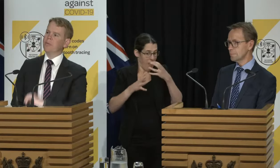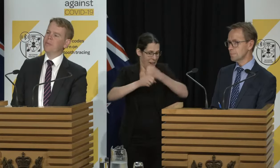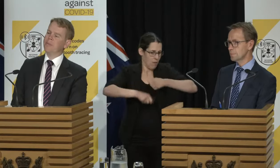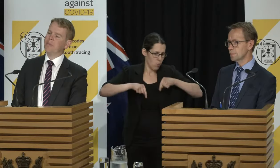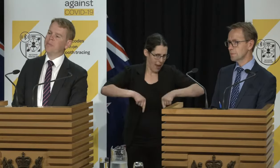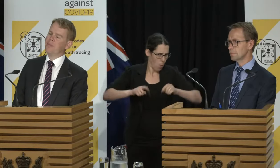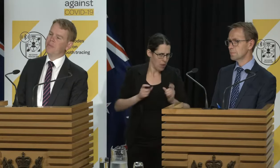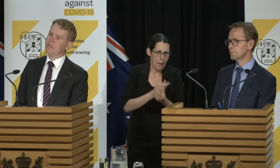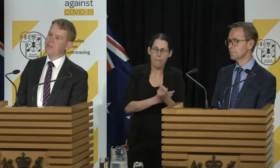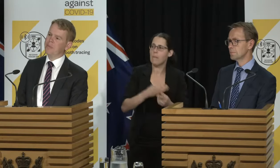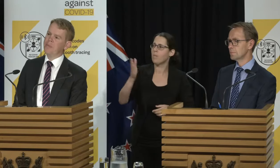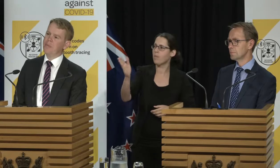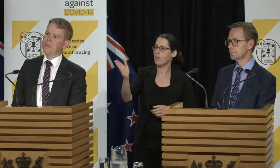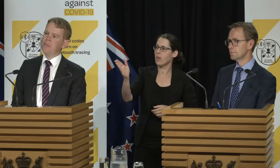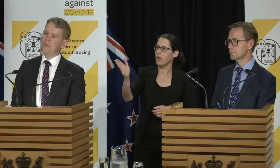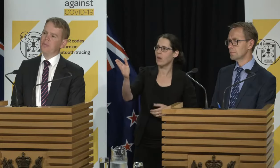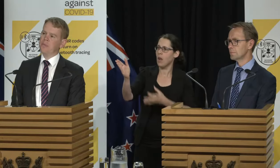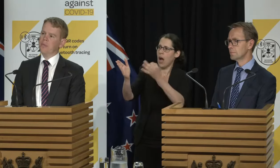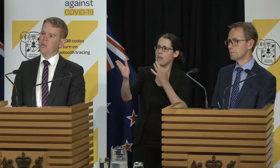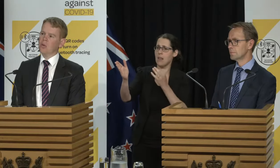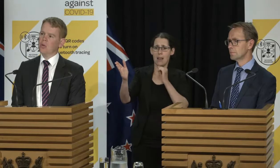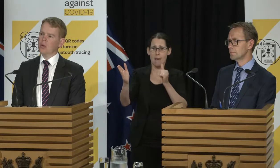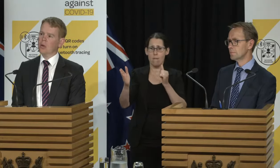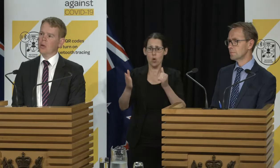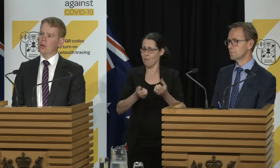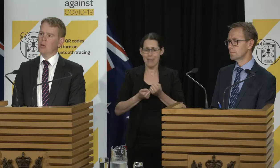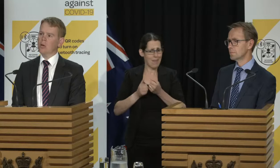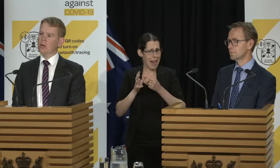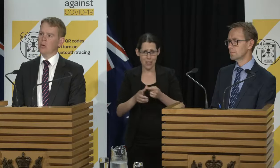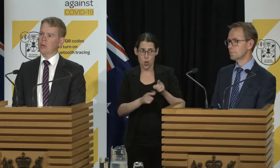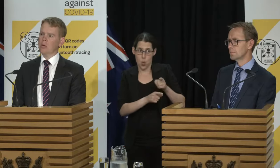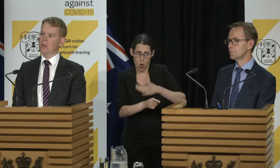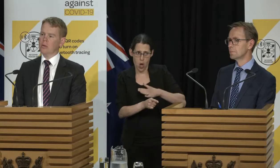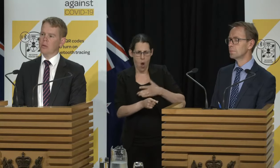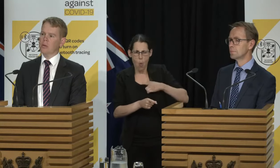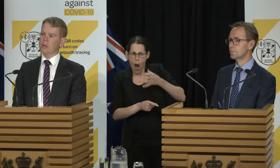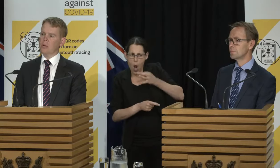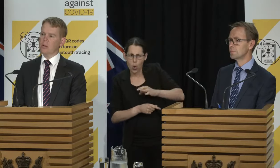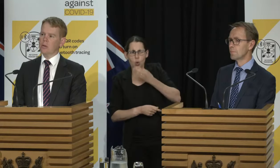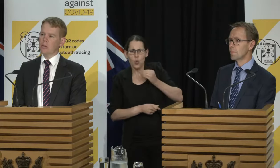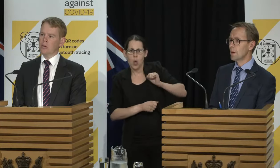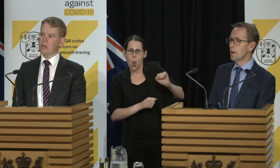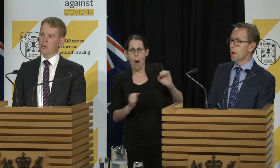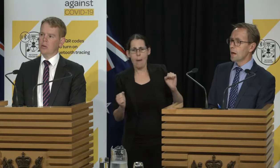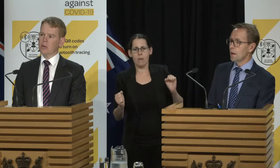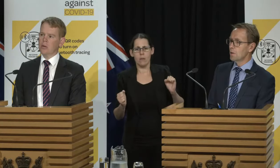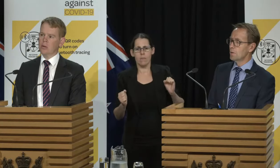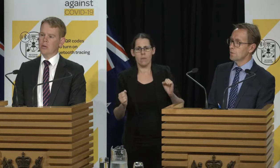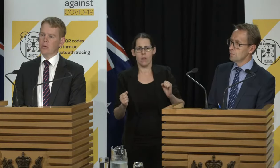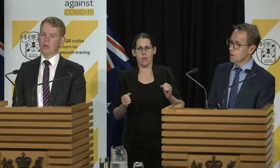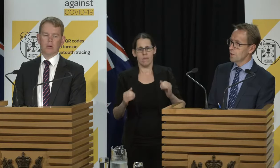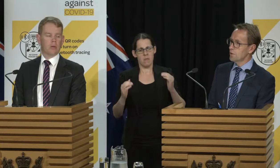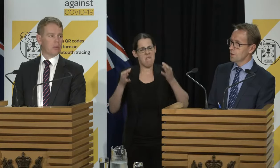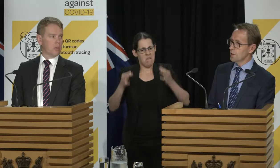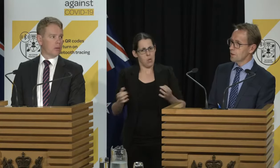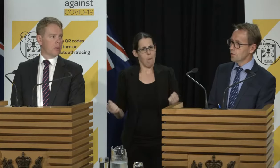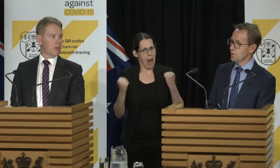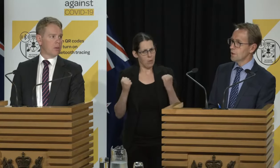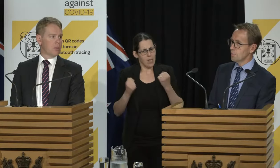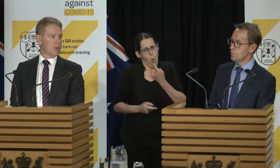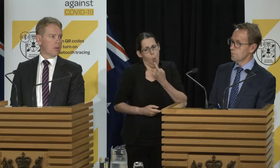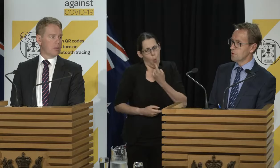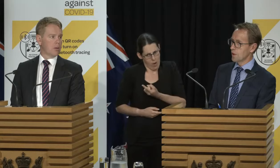want, why don't you just use your powers and order them to get a test? My understanding